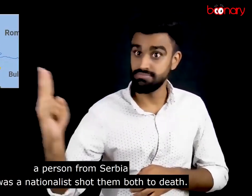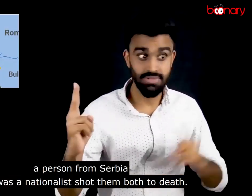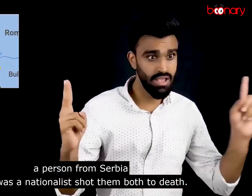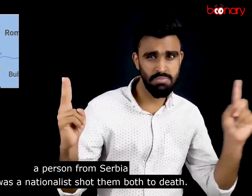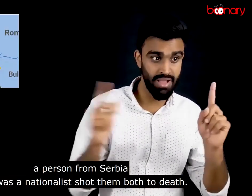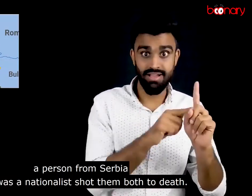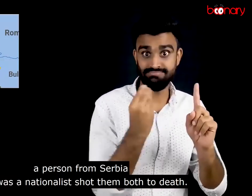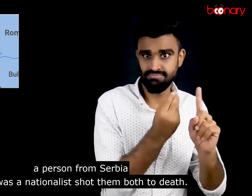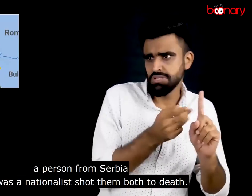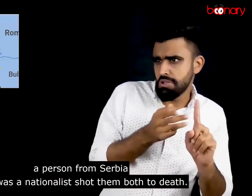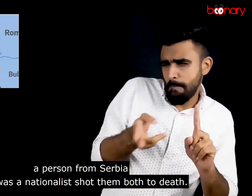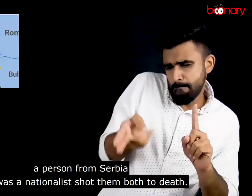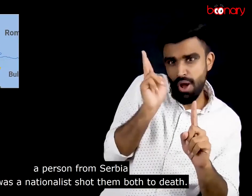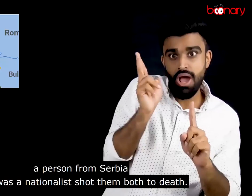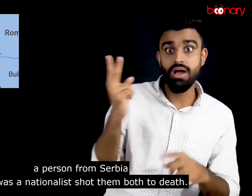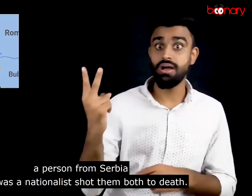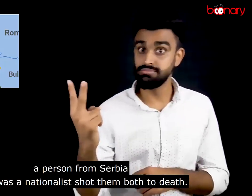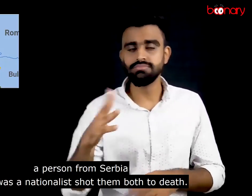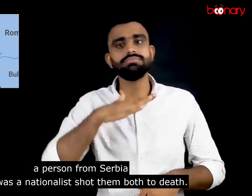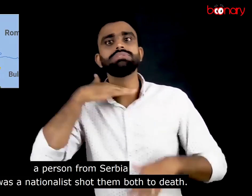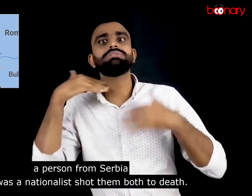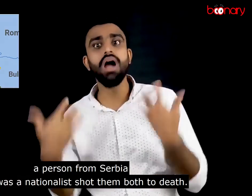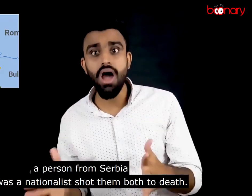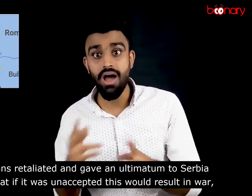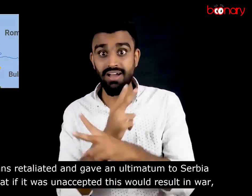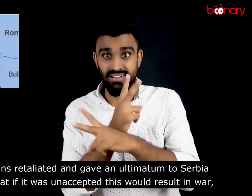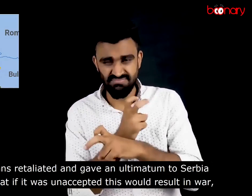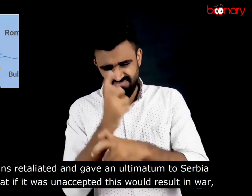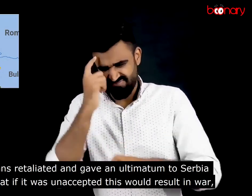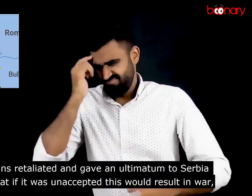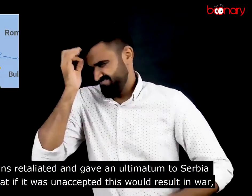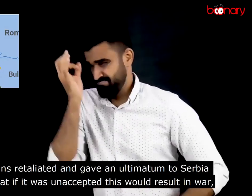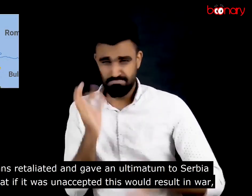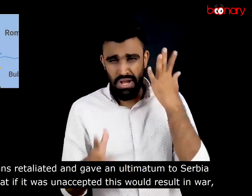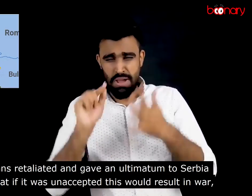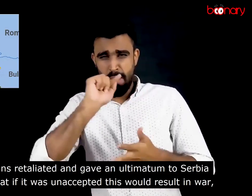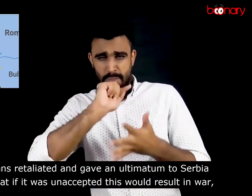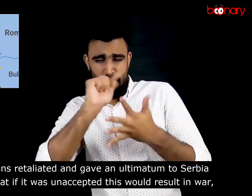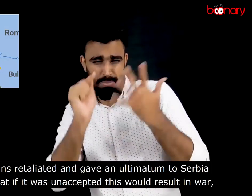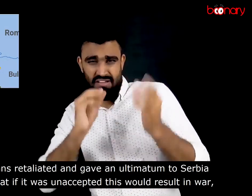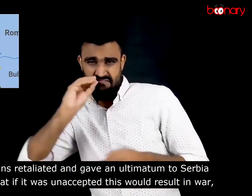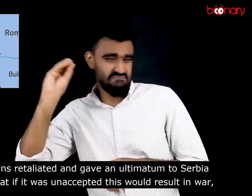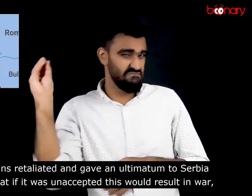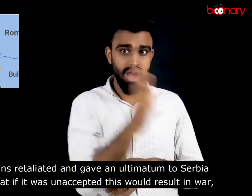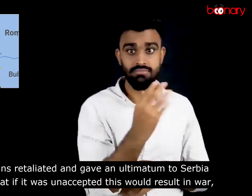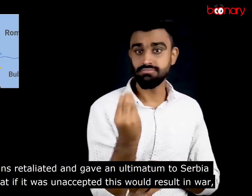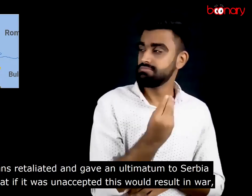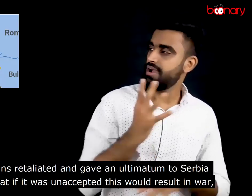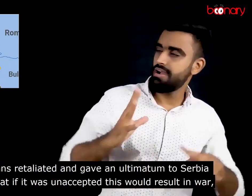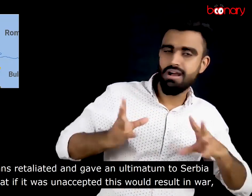a nationalist shot them both to death. The Austrians retaliated and gave an ultimatum to Serbia